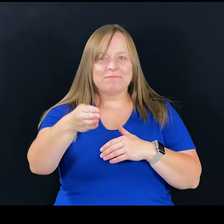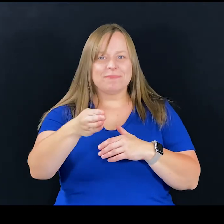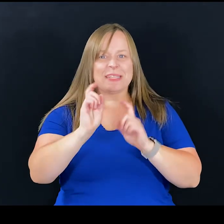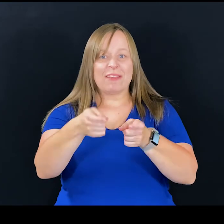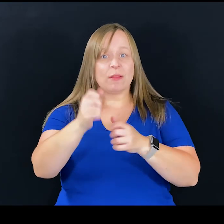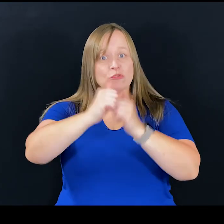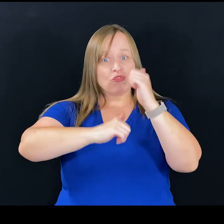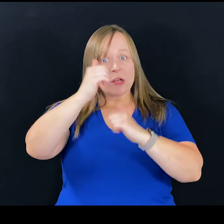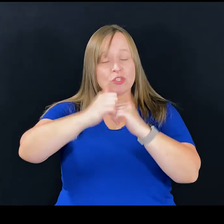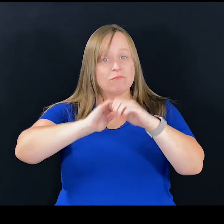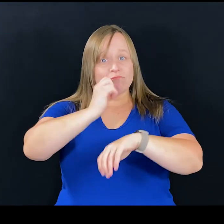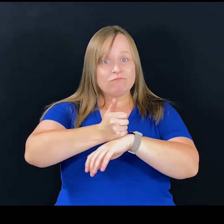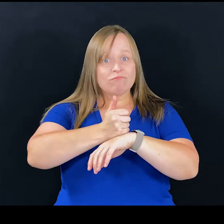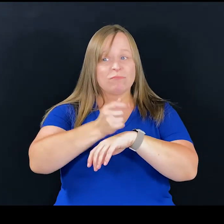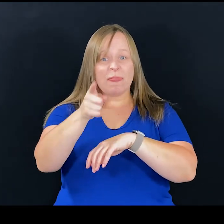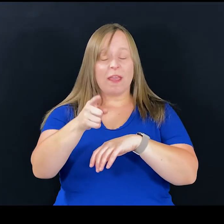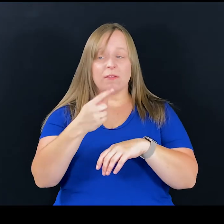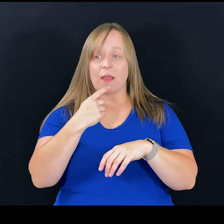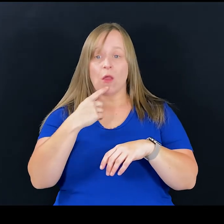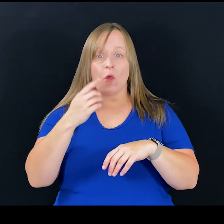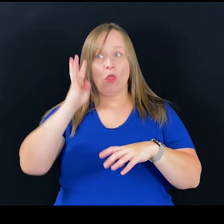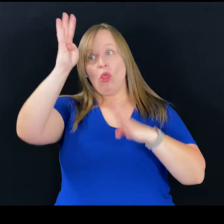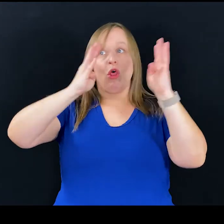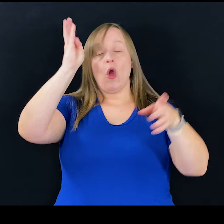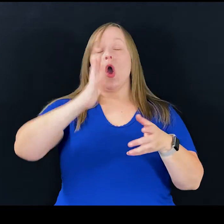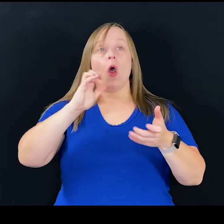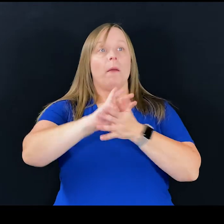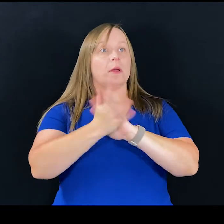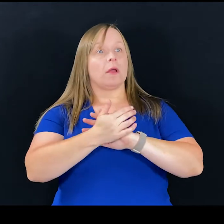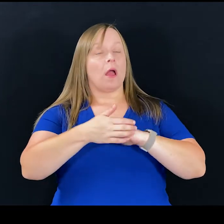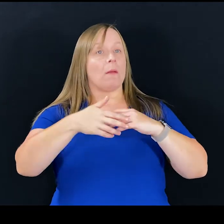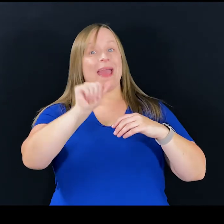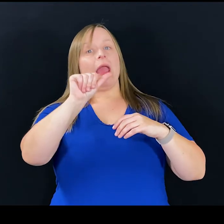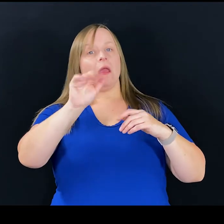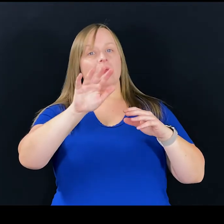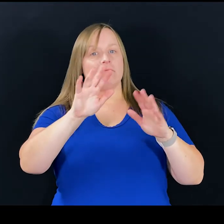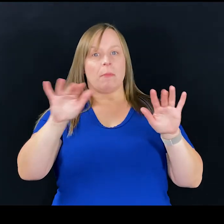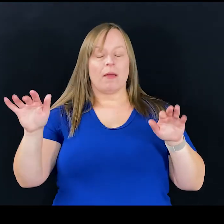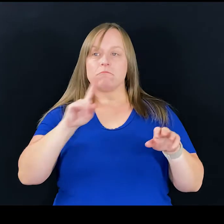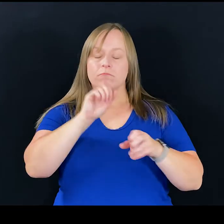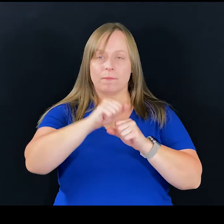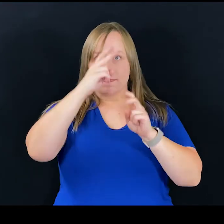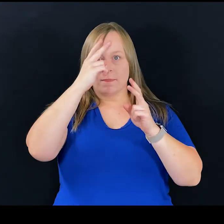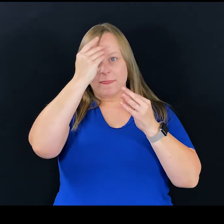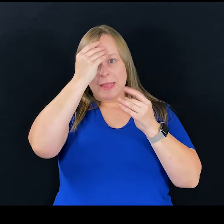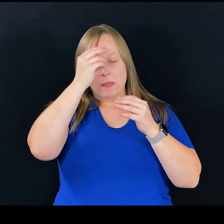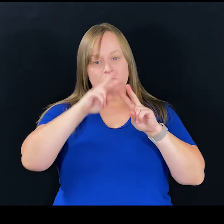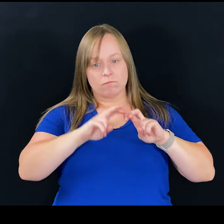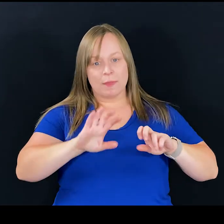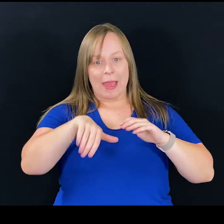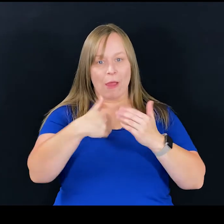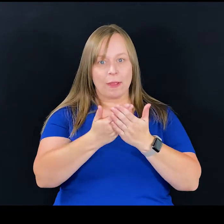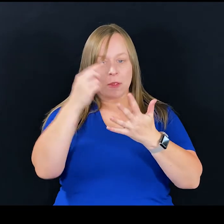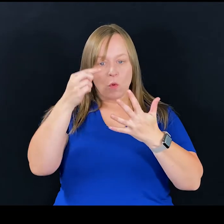next. And giving them a structure for that, so they're just not saying willy-nilly, I want to be a, but they've actually had to